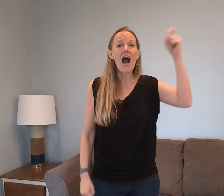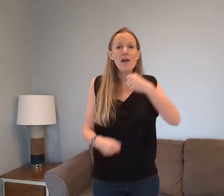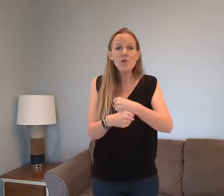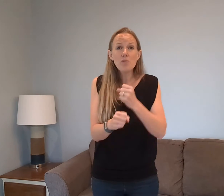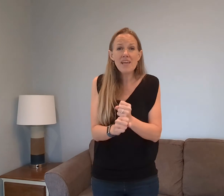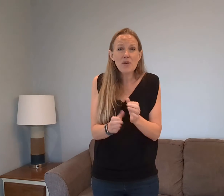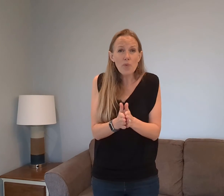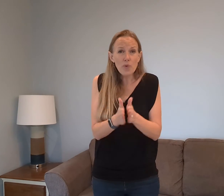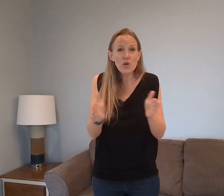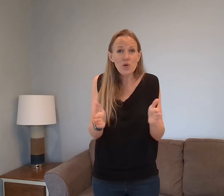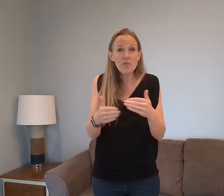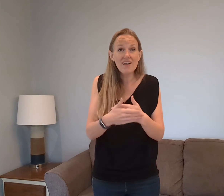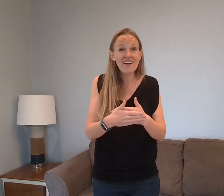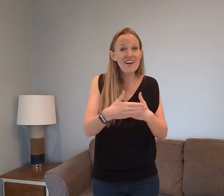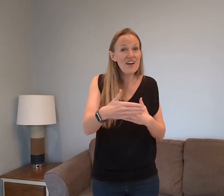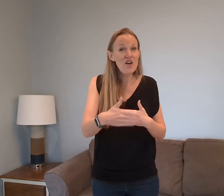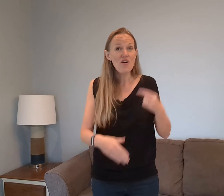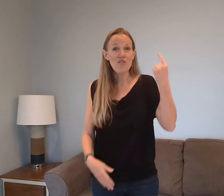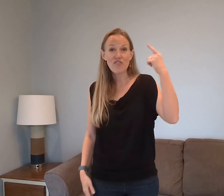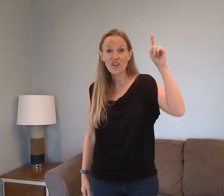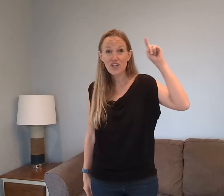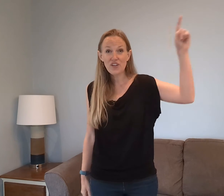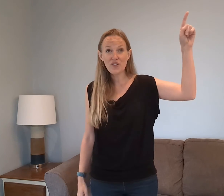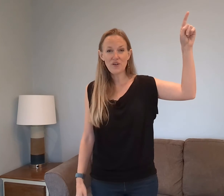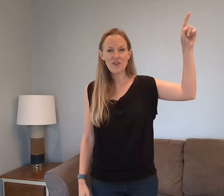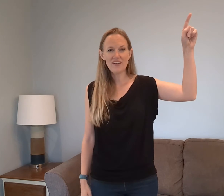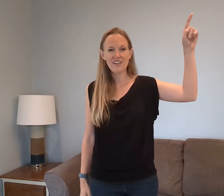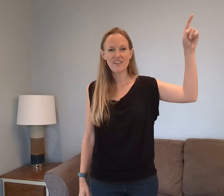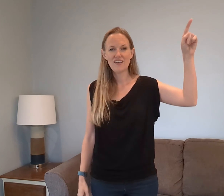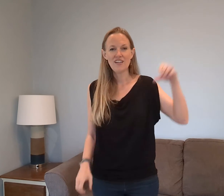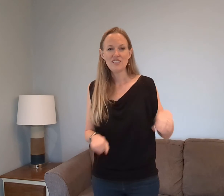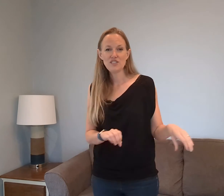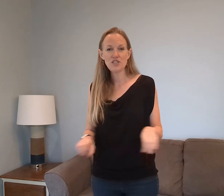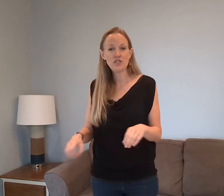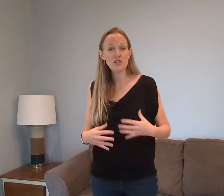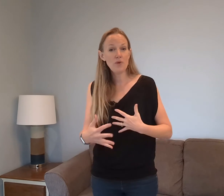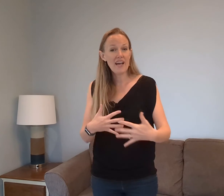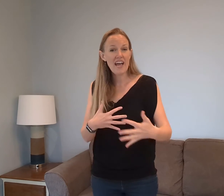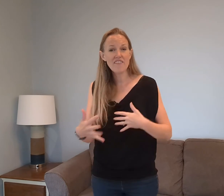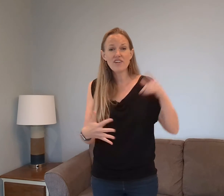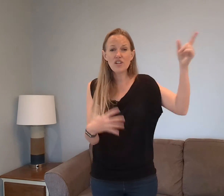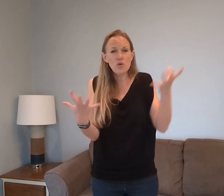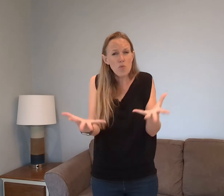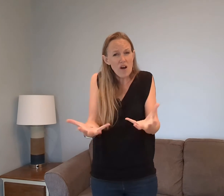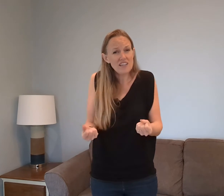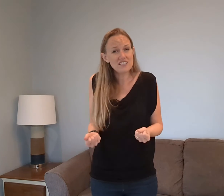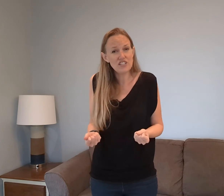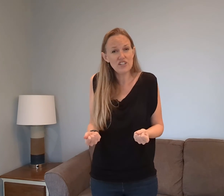I will make room for you to do whatever you want